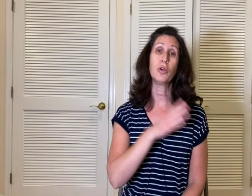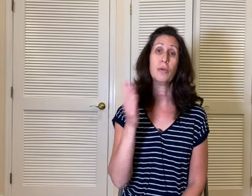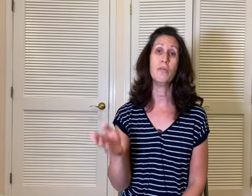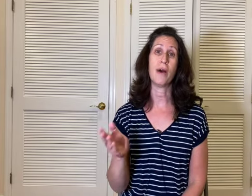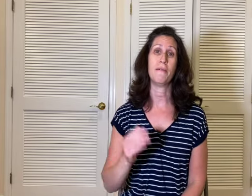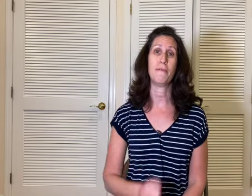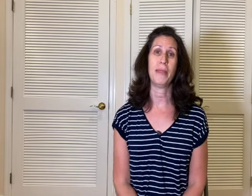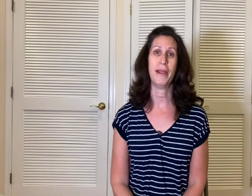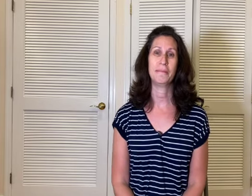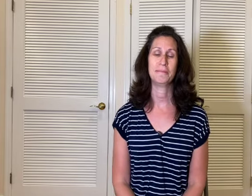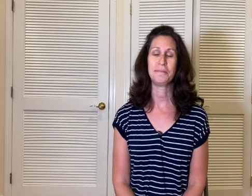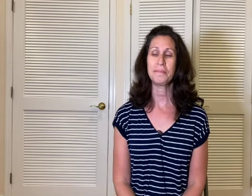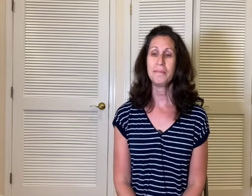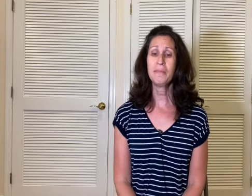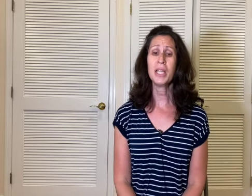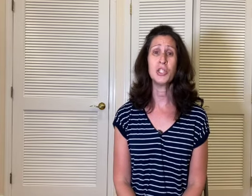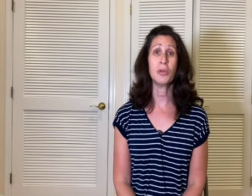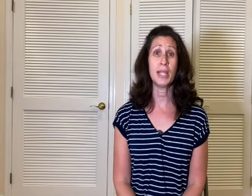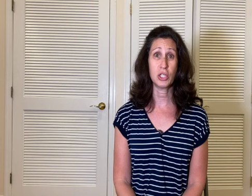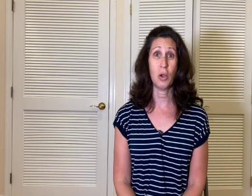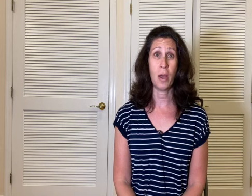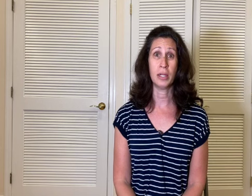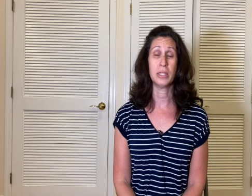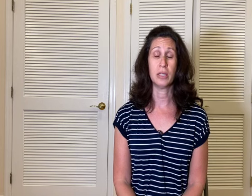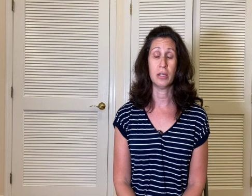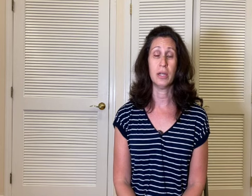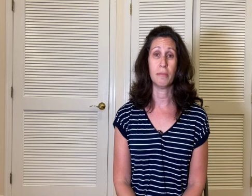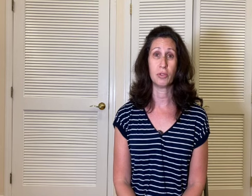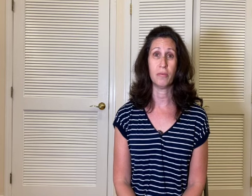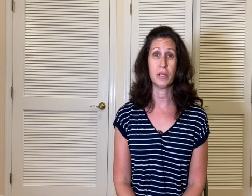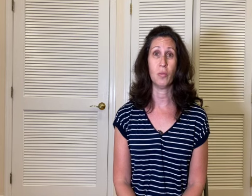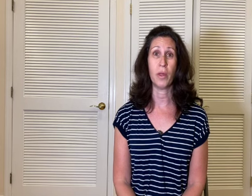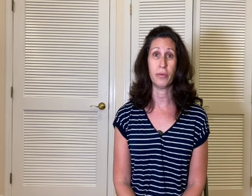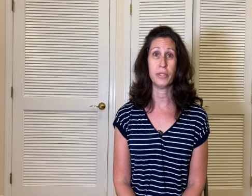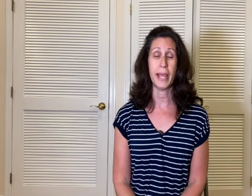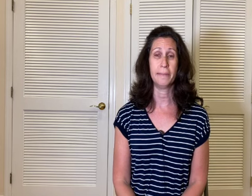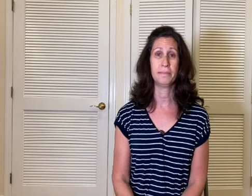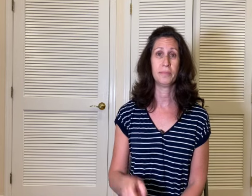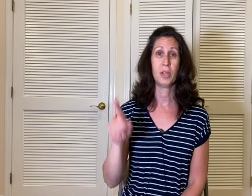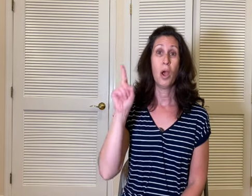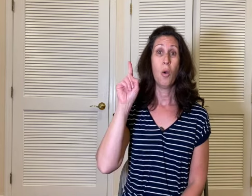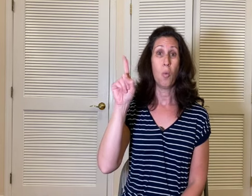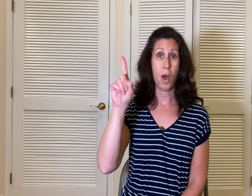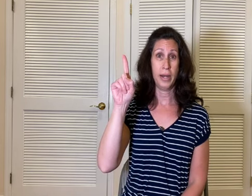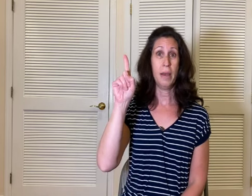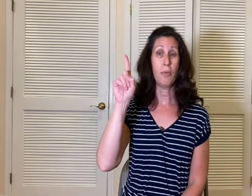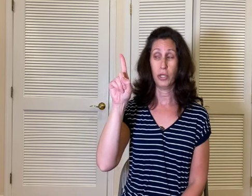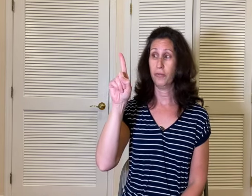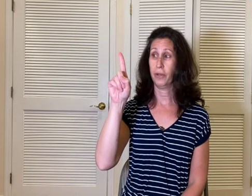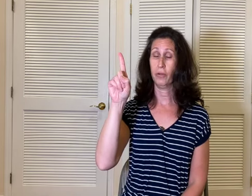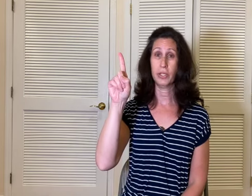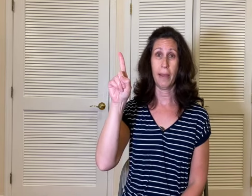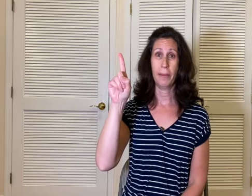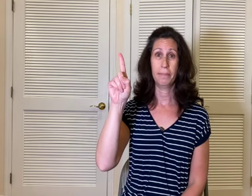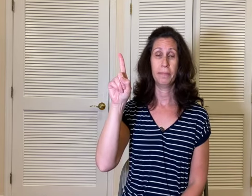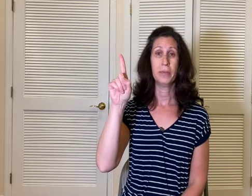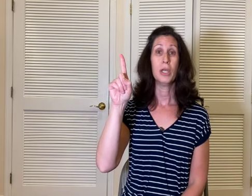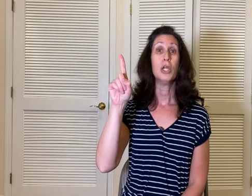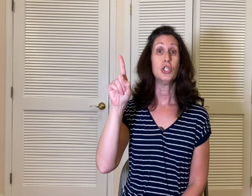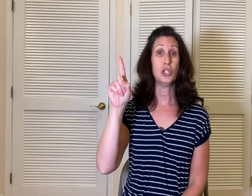move on from there. So let's go on to the numbers we've done 1 through 10. 1, point your finger is up.